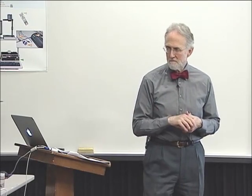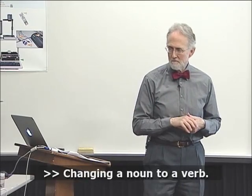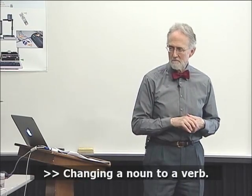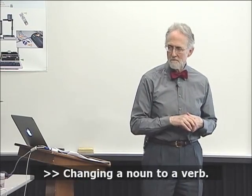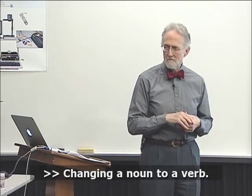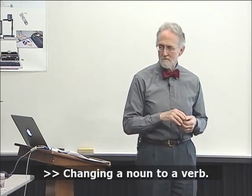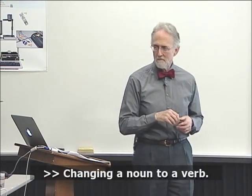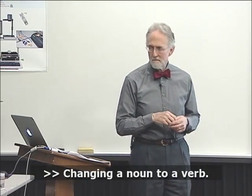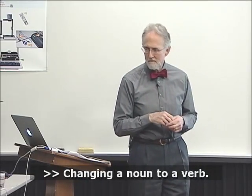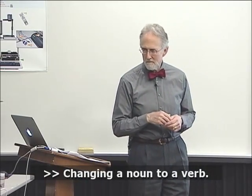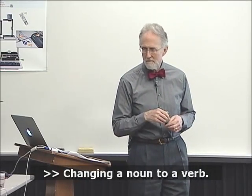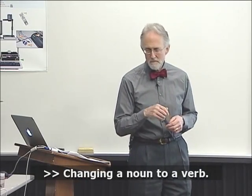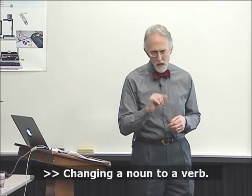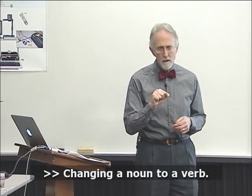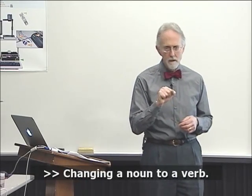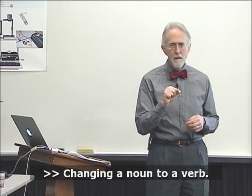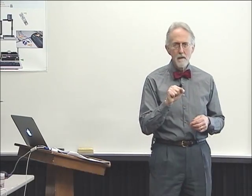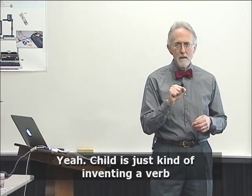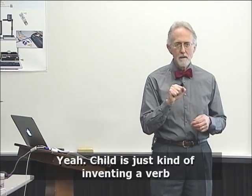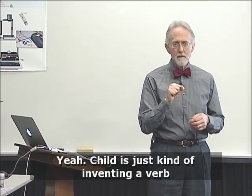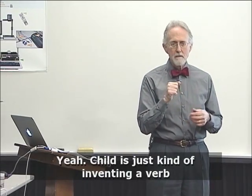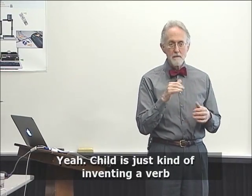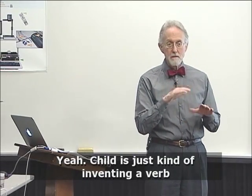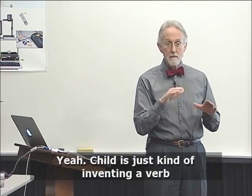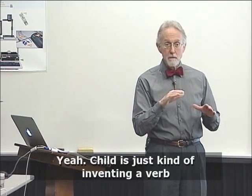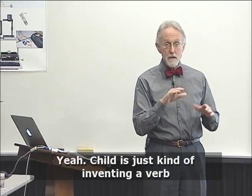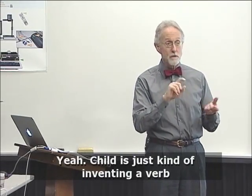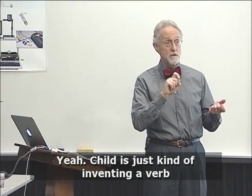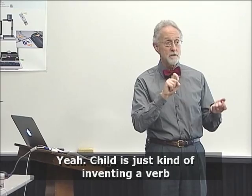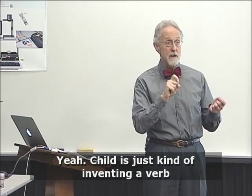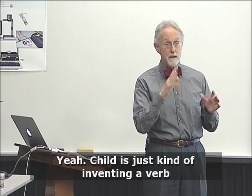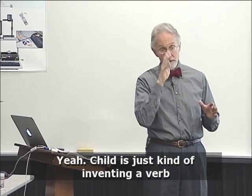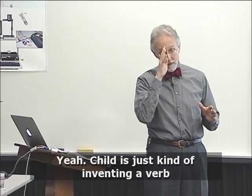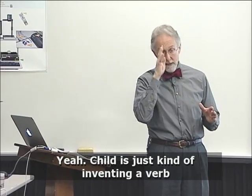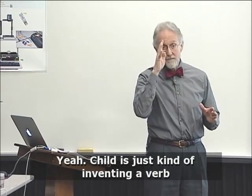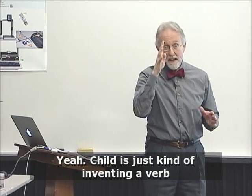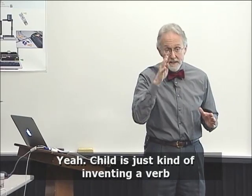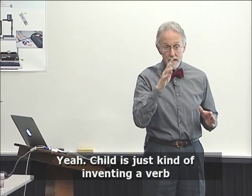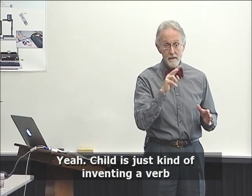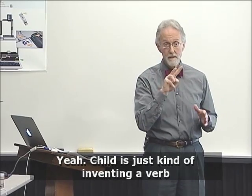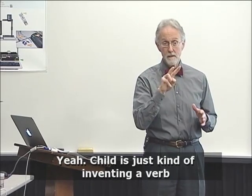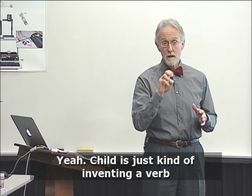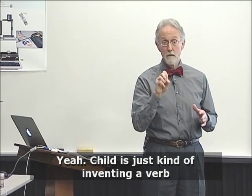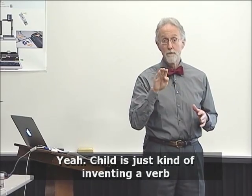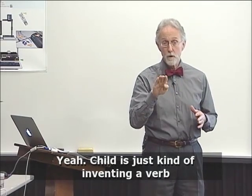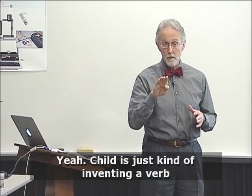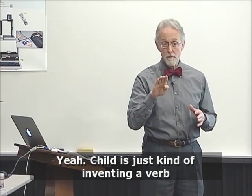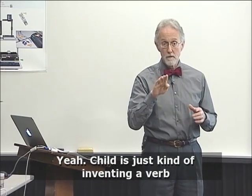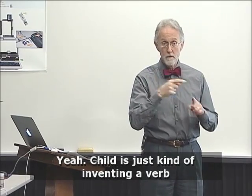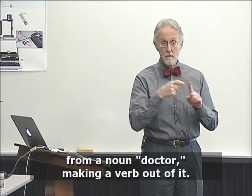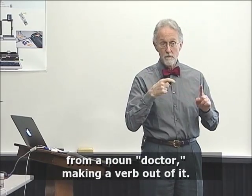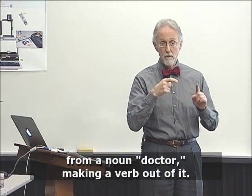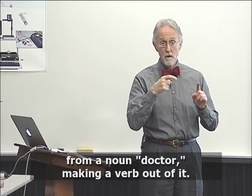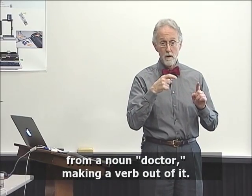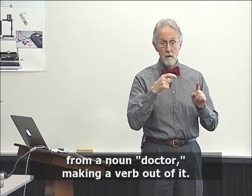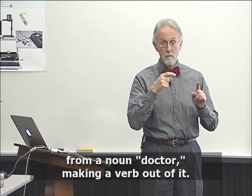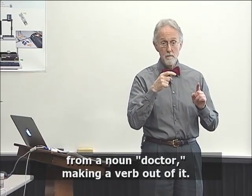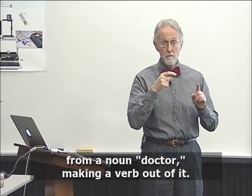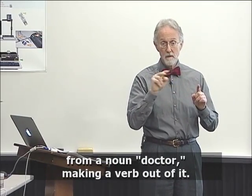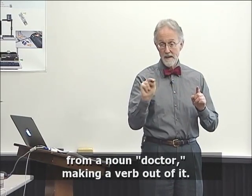Changing a noun to a verb. Yeah. Child is kind of inventing a verb from a